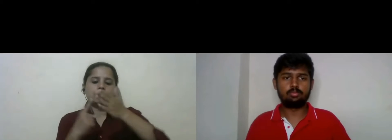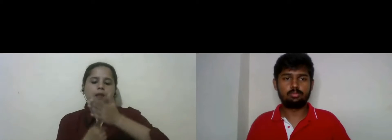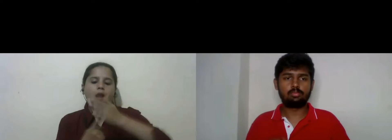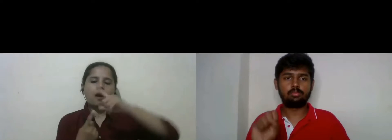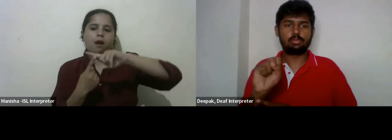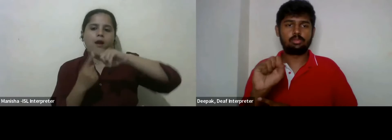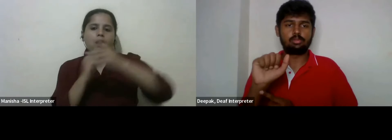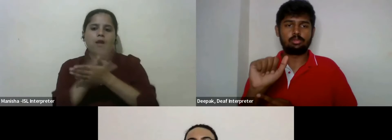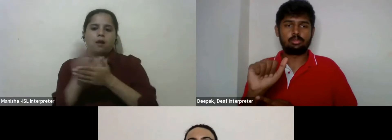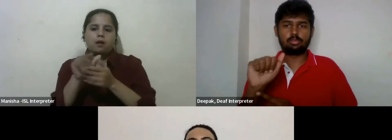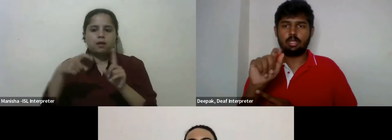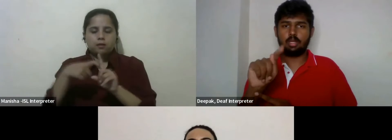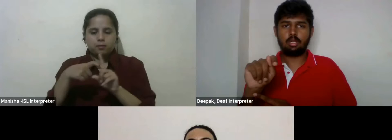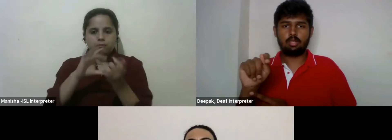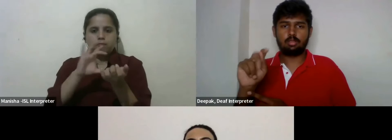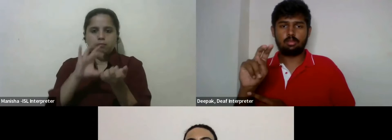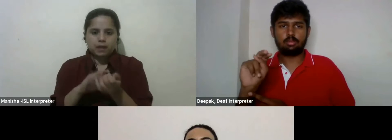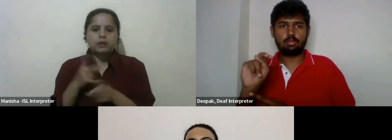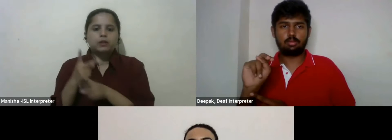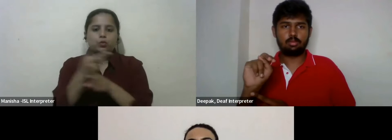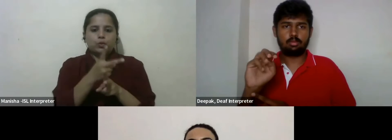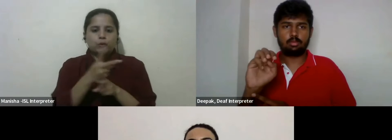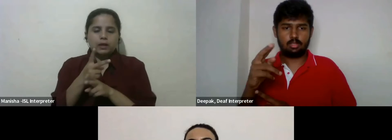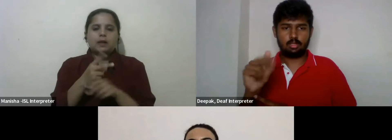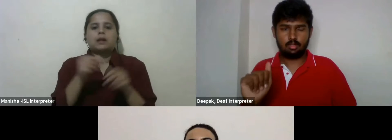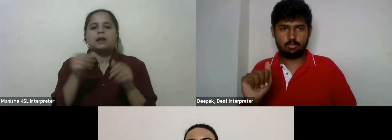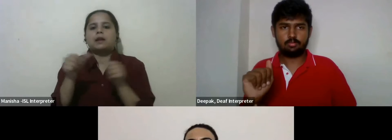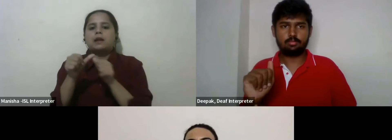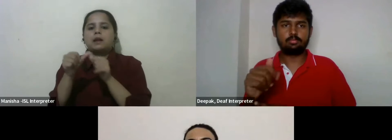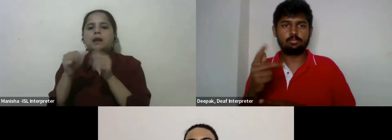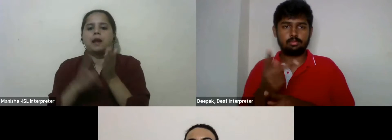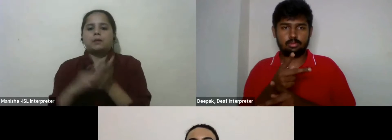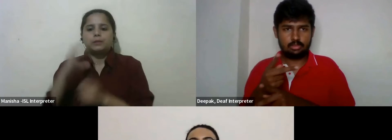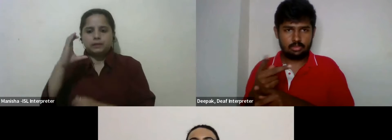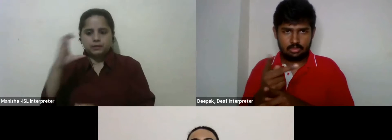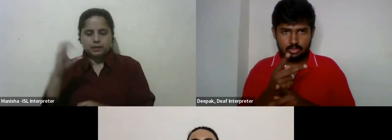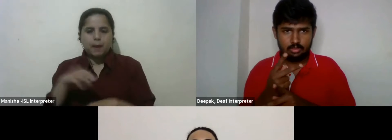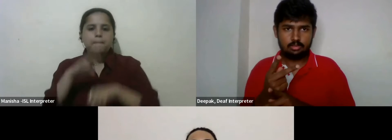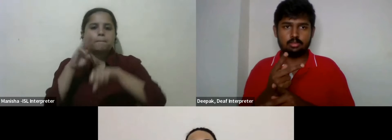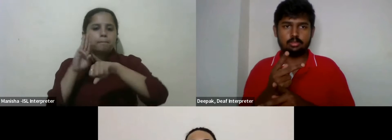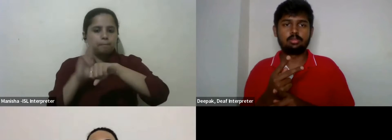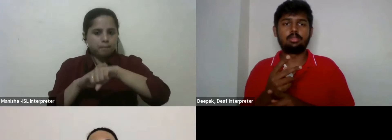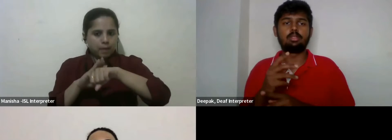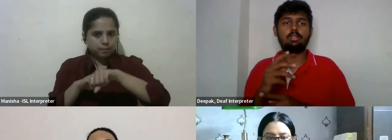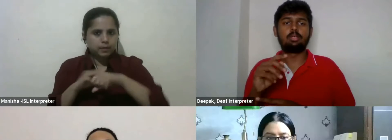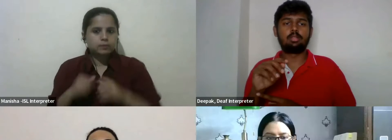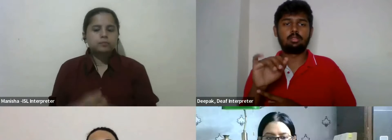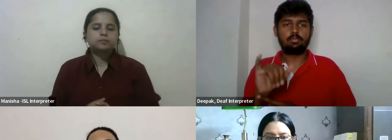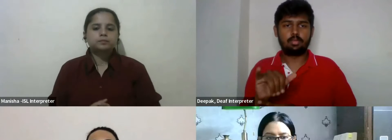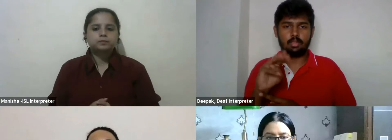and team coordinator, AAMC, and member of